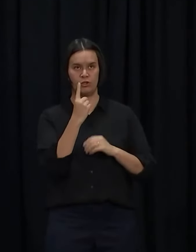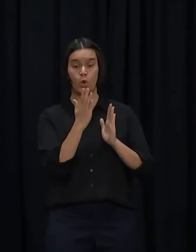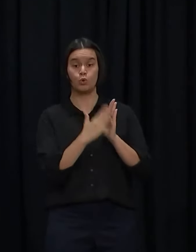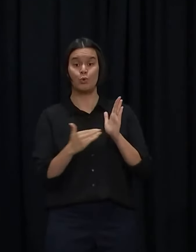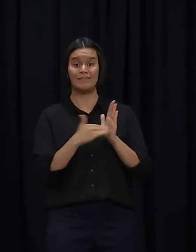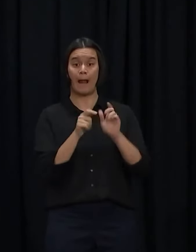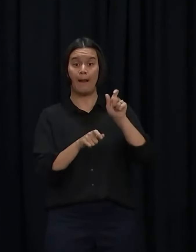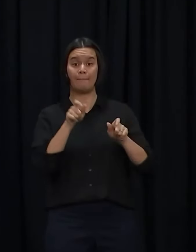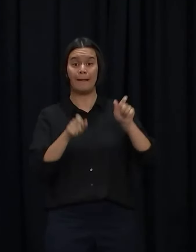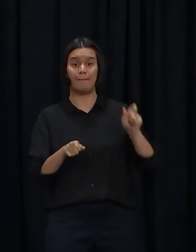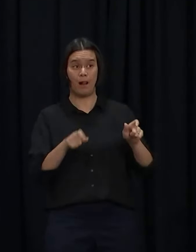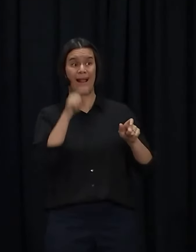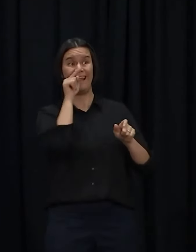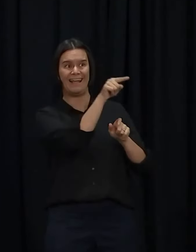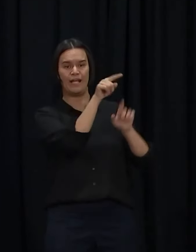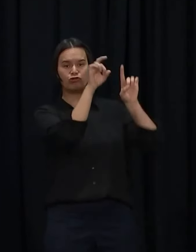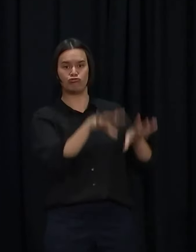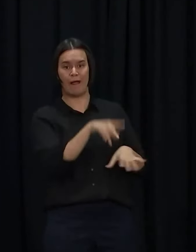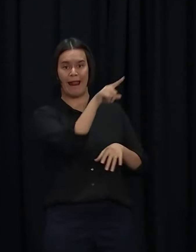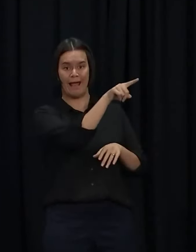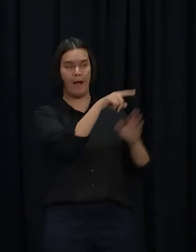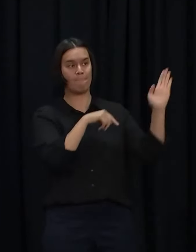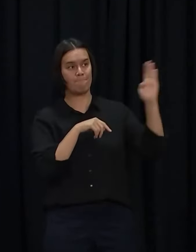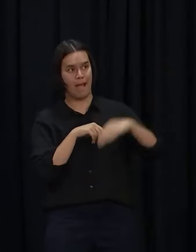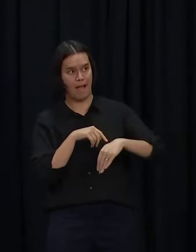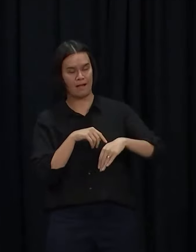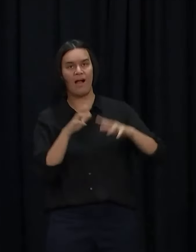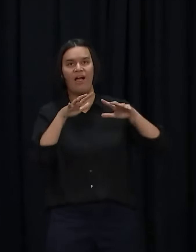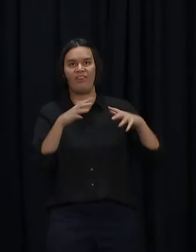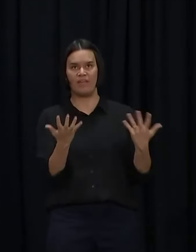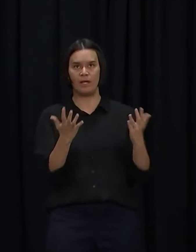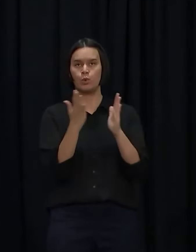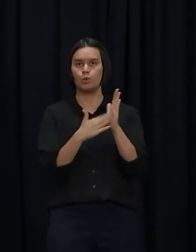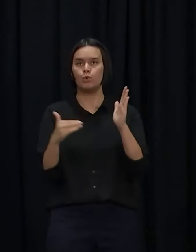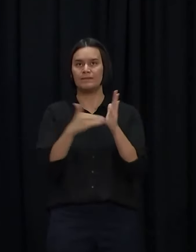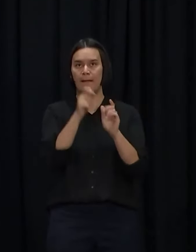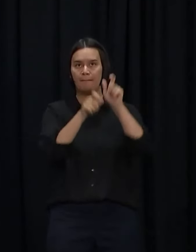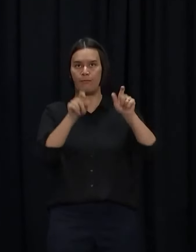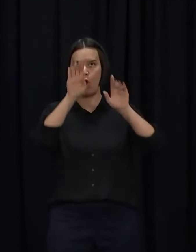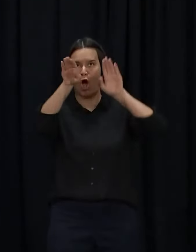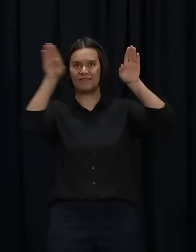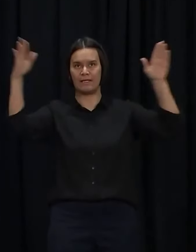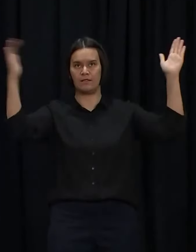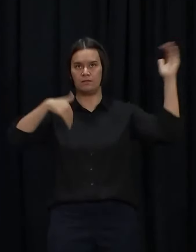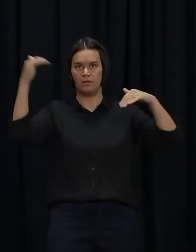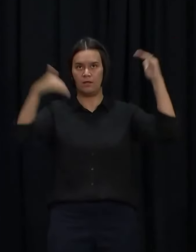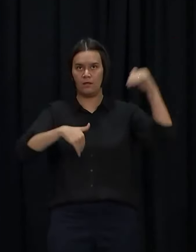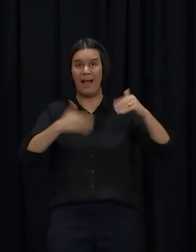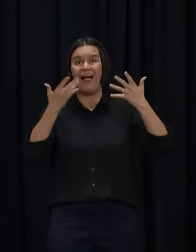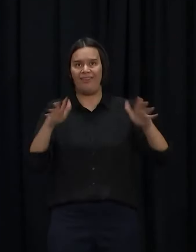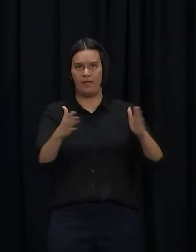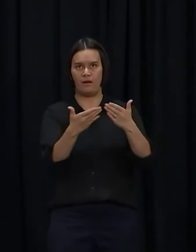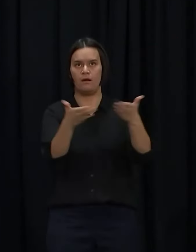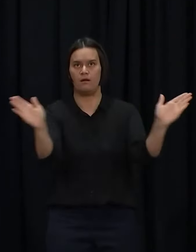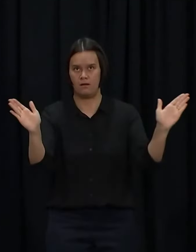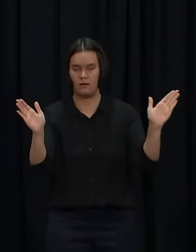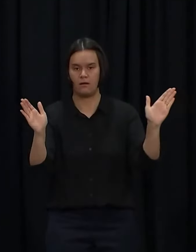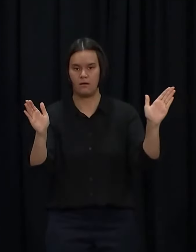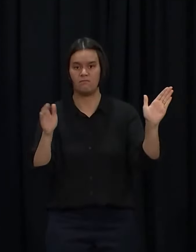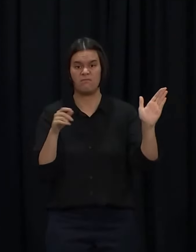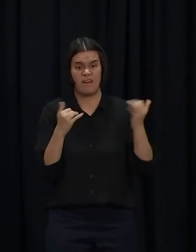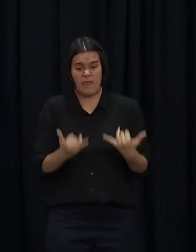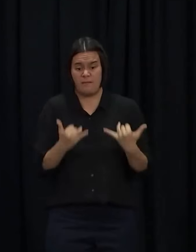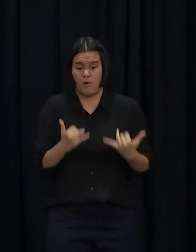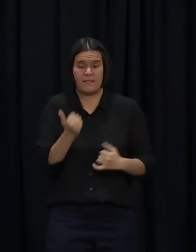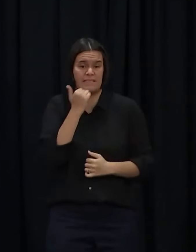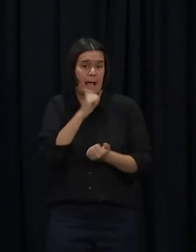other visa holders, and no change had been made to those dates that were set out at the end of last year. Ask as well on boosters. Is